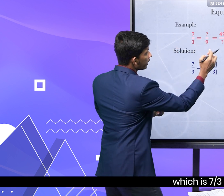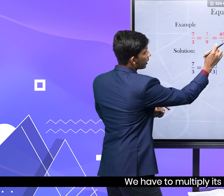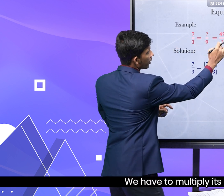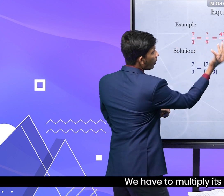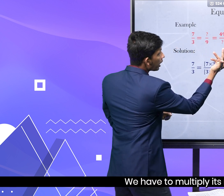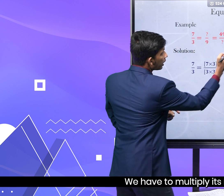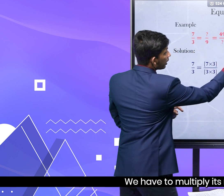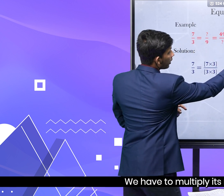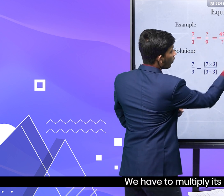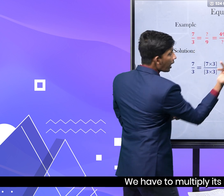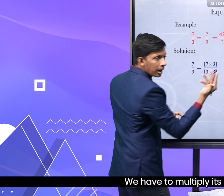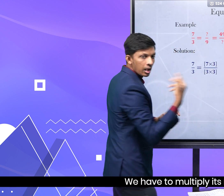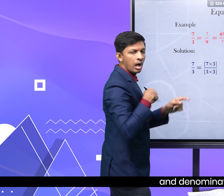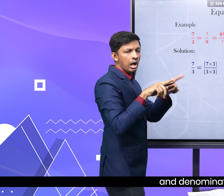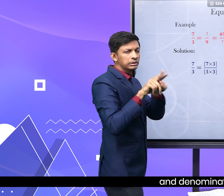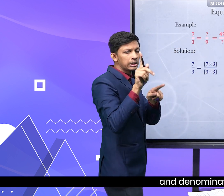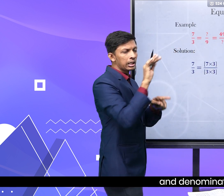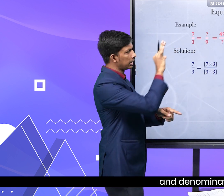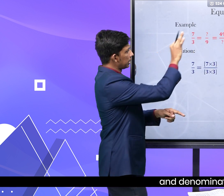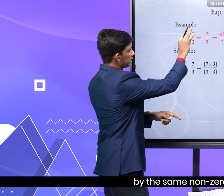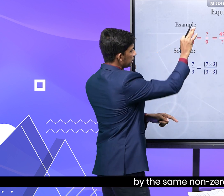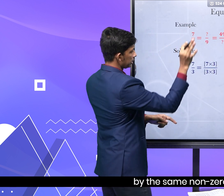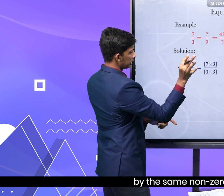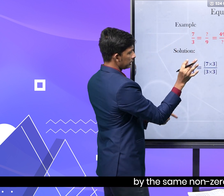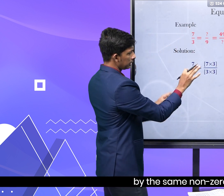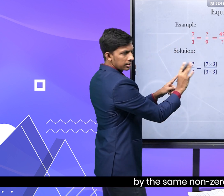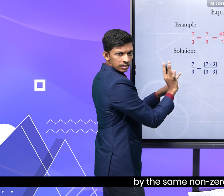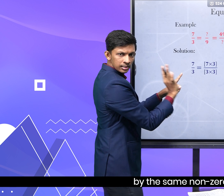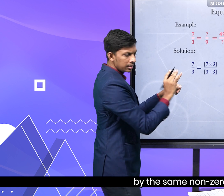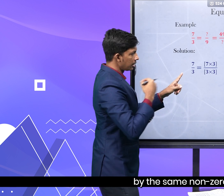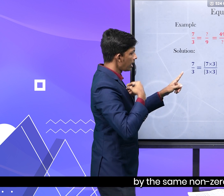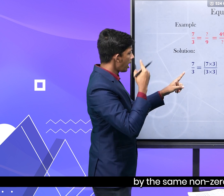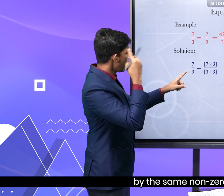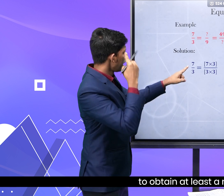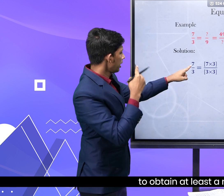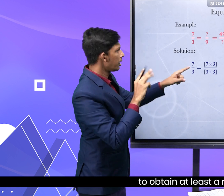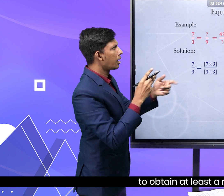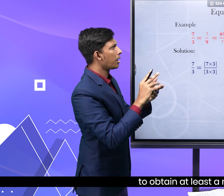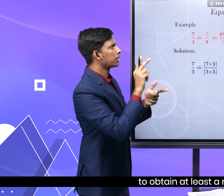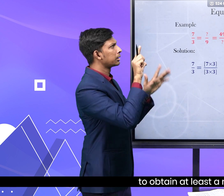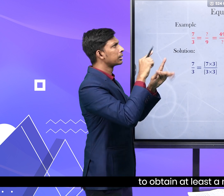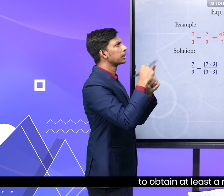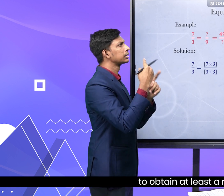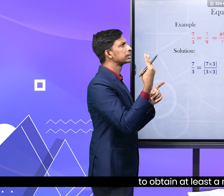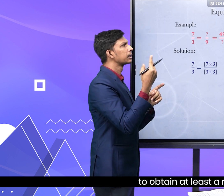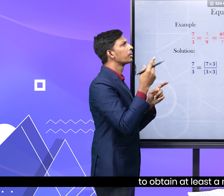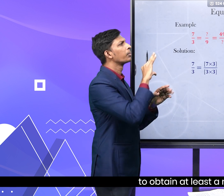We have to multiply its numerator and denominator by the same non-zero integer to obtain a rational number.